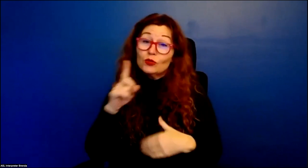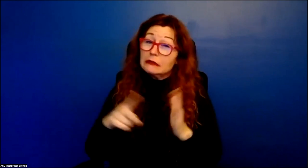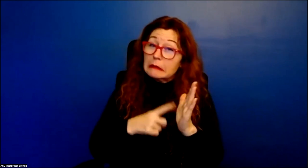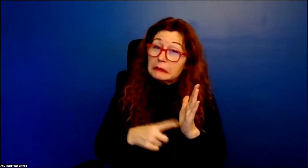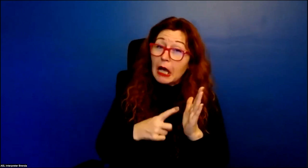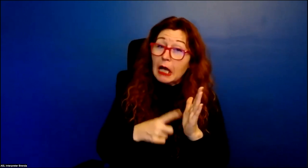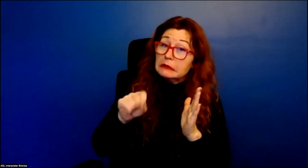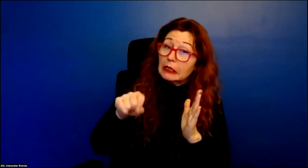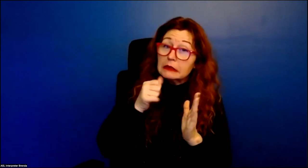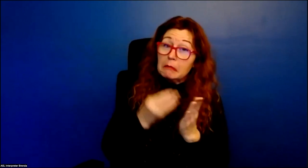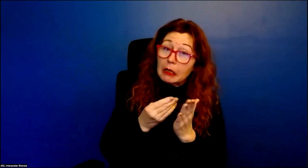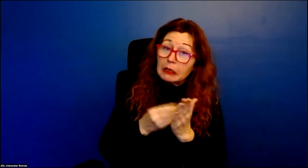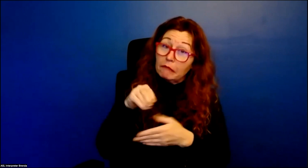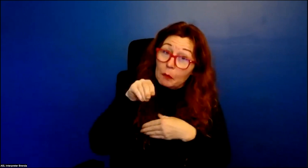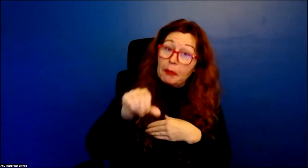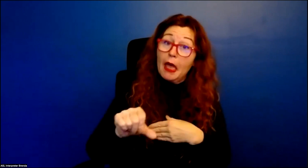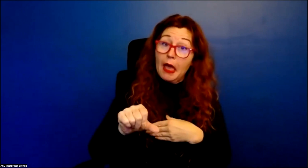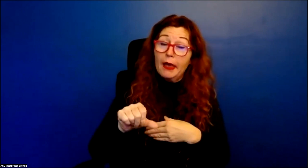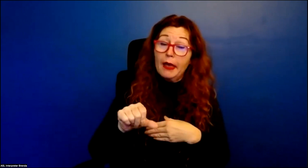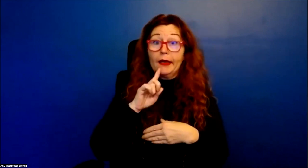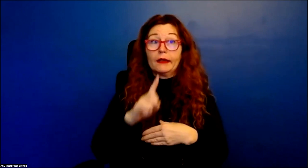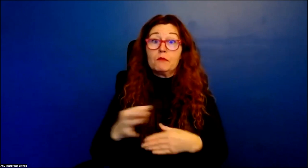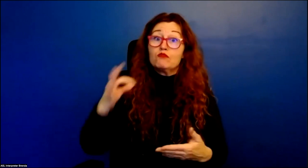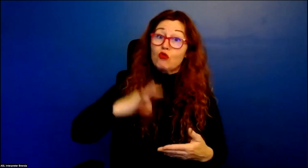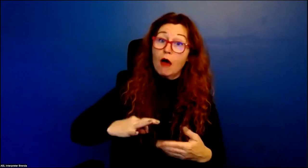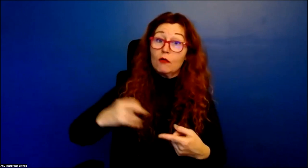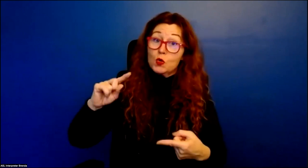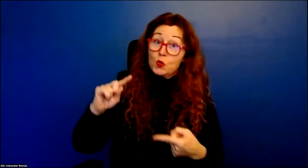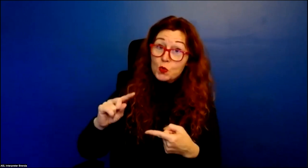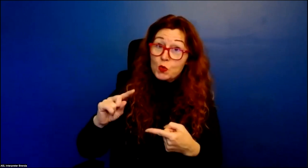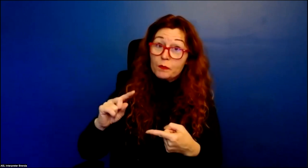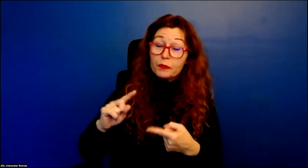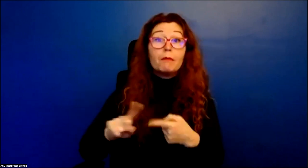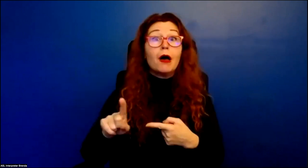Thank you, Because Joe. it's cool to be accessible. Yeah. Exactly.